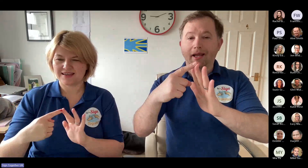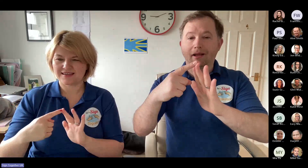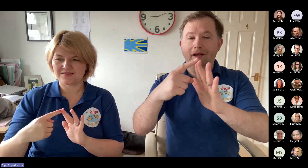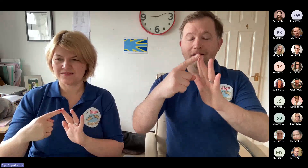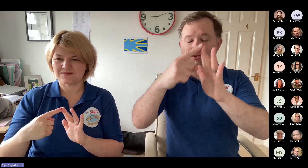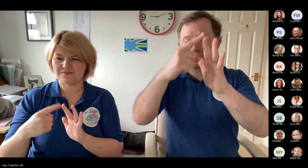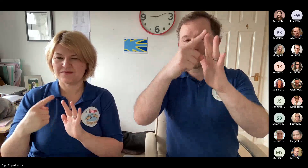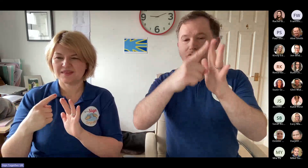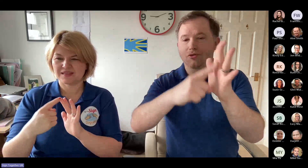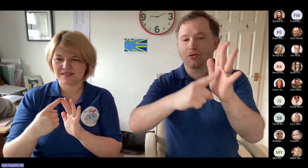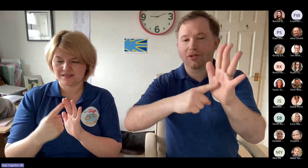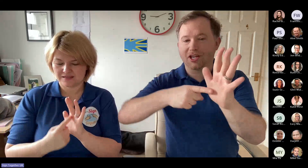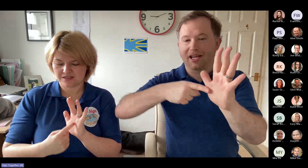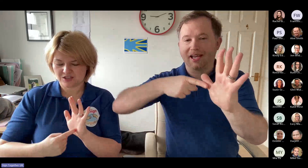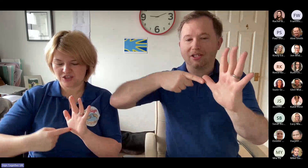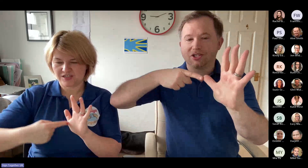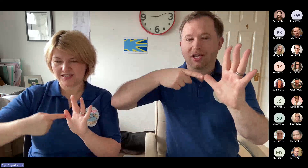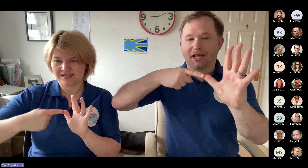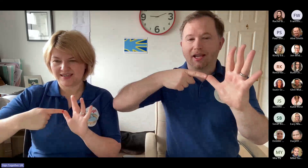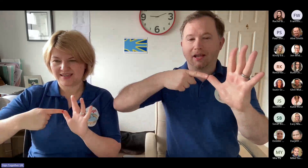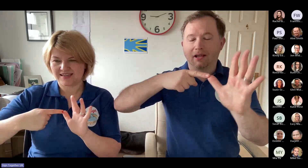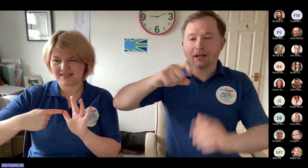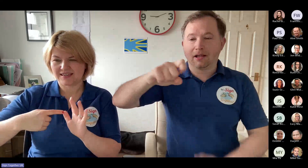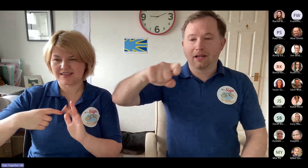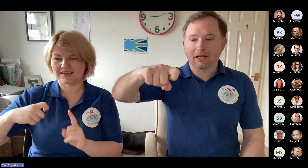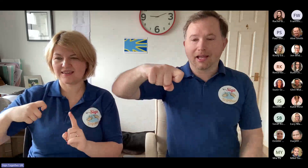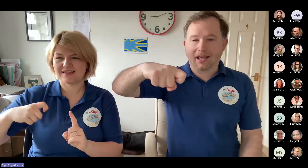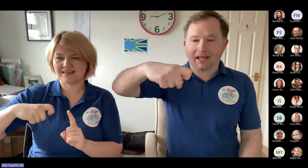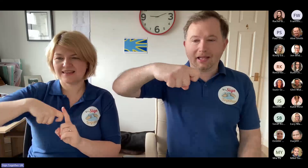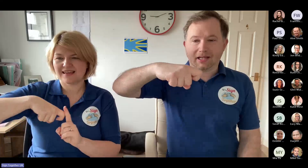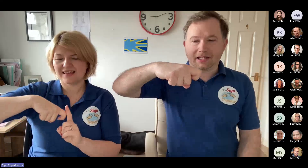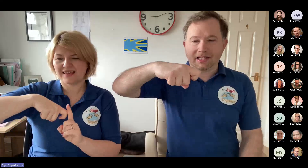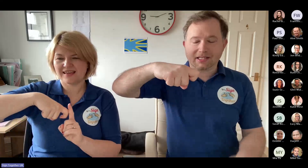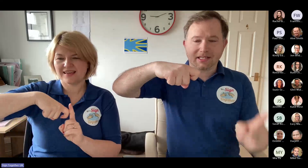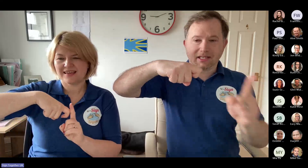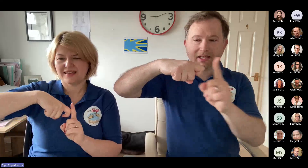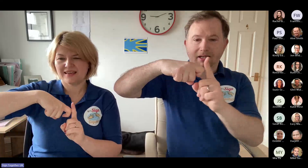I. Draw the J. J. K, like this.